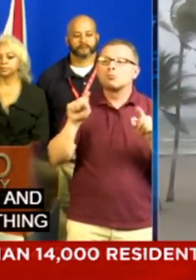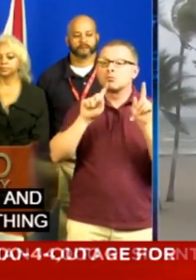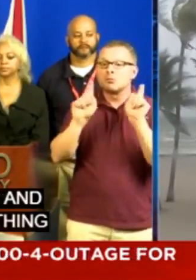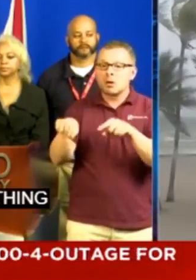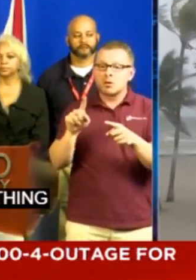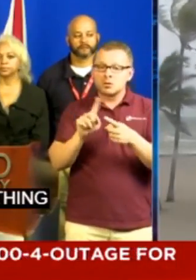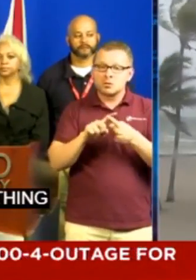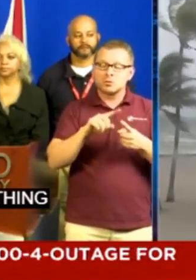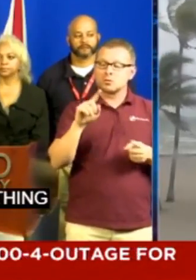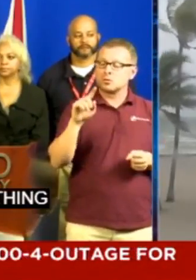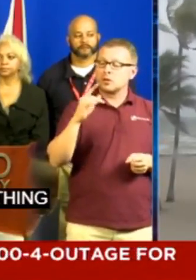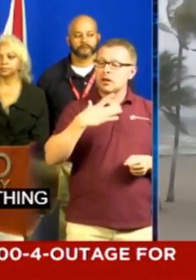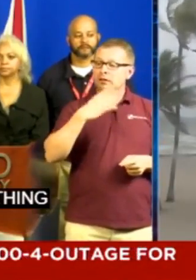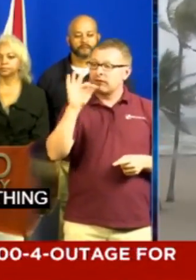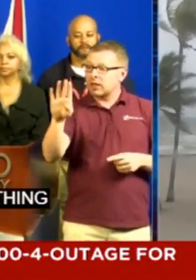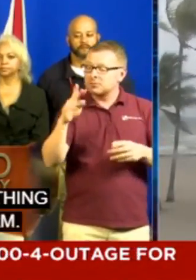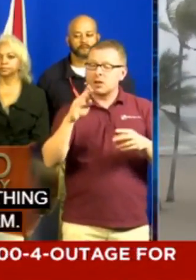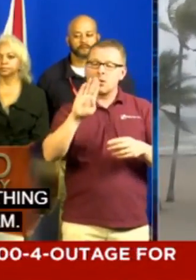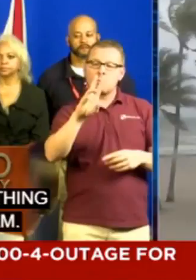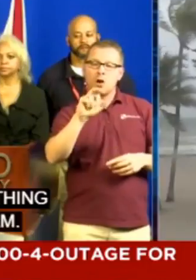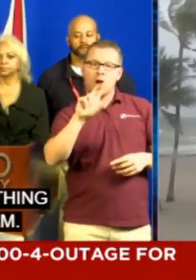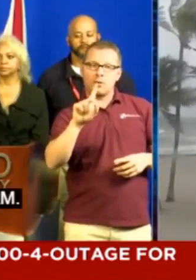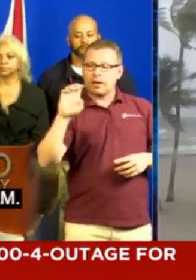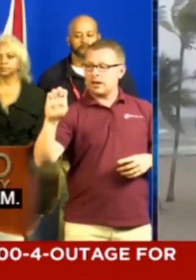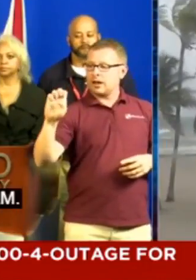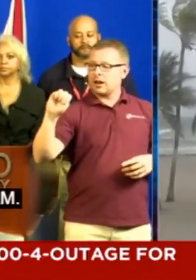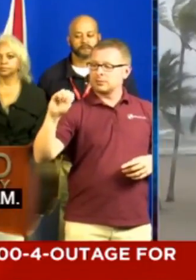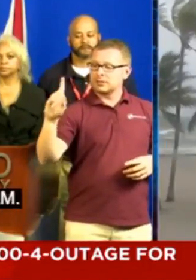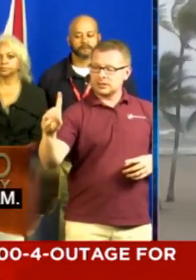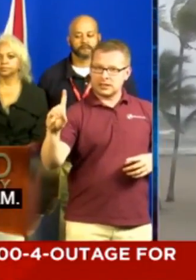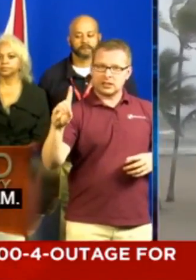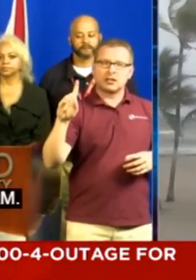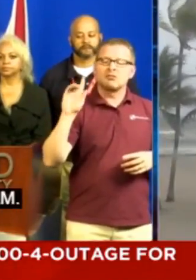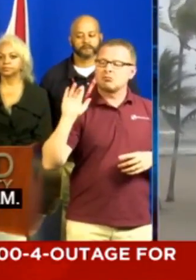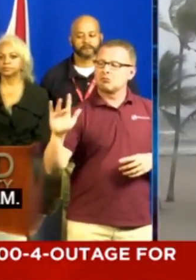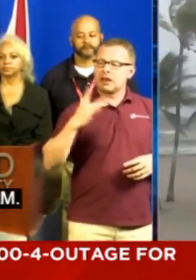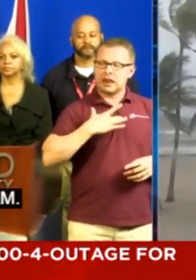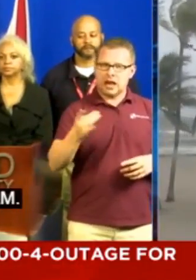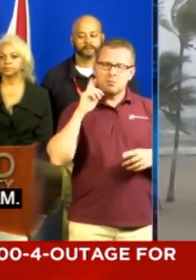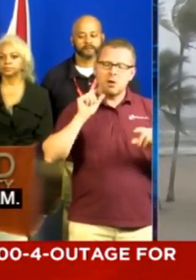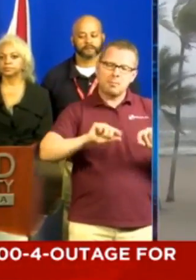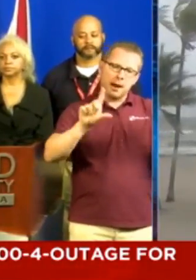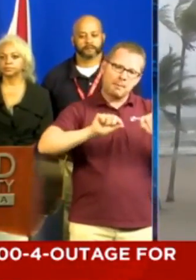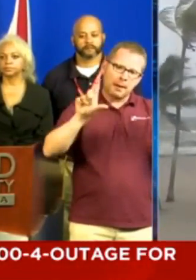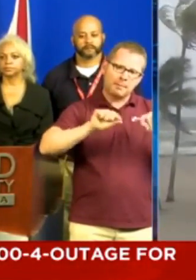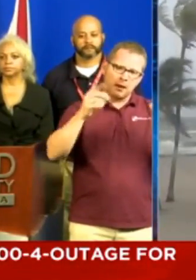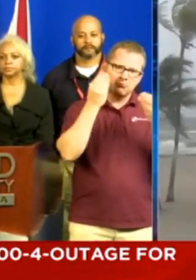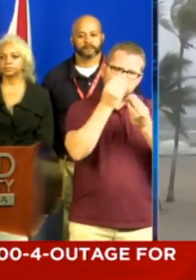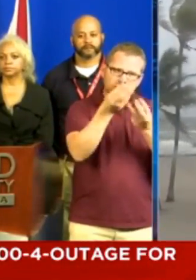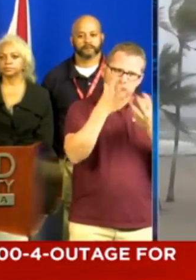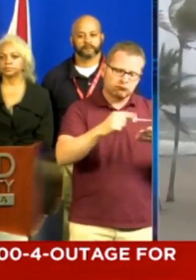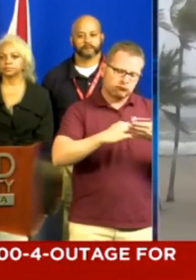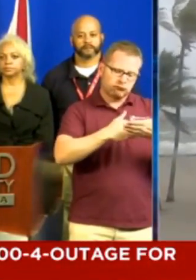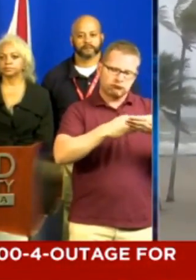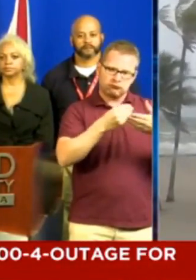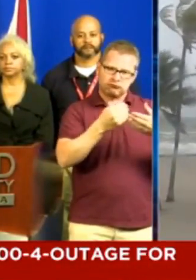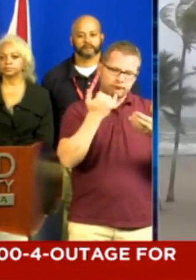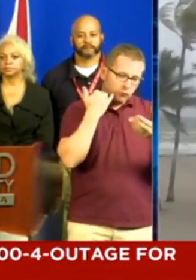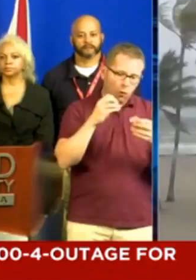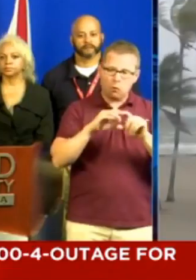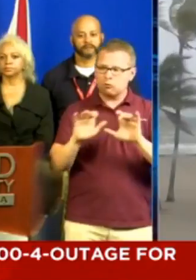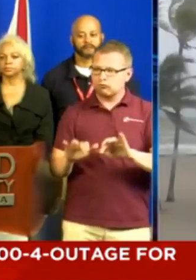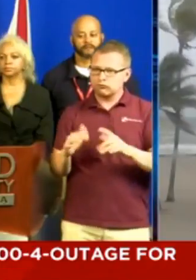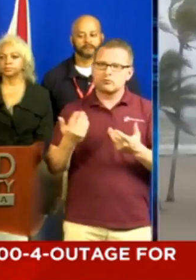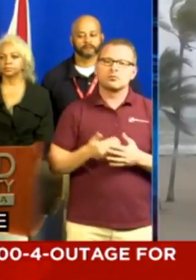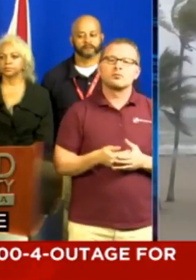to keep current on our situation. With me today at the podium,